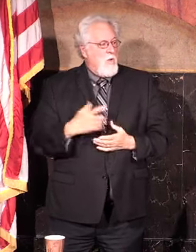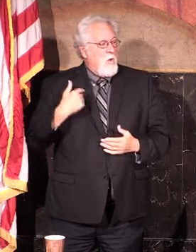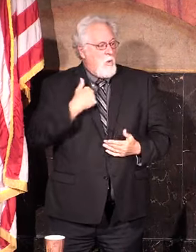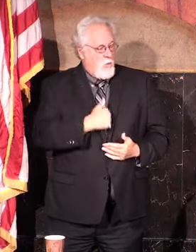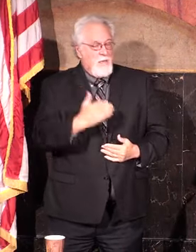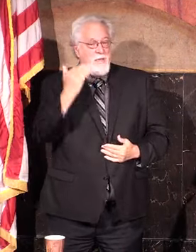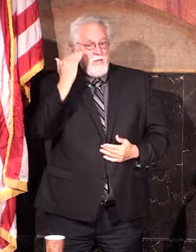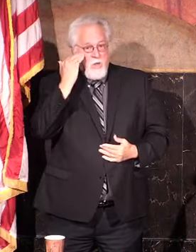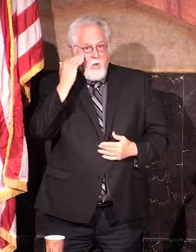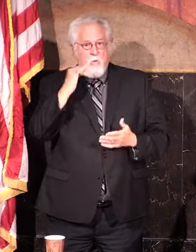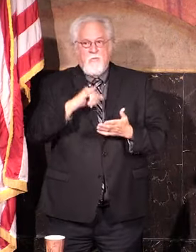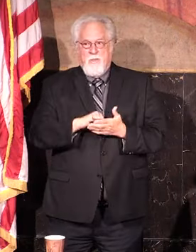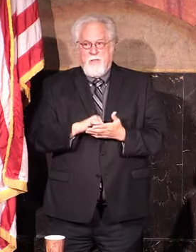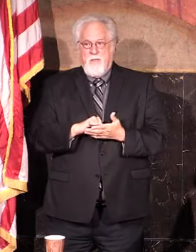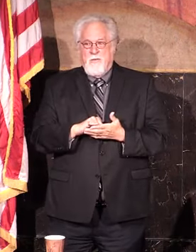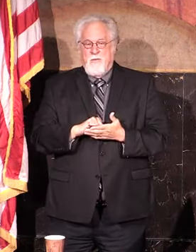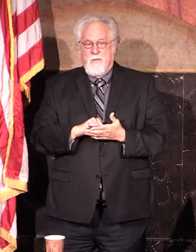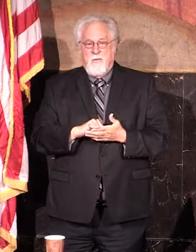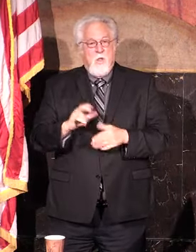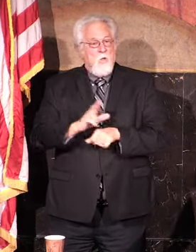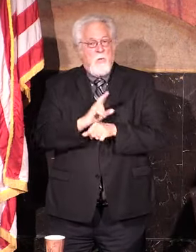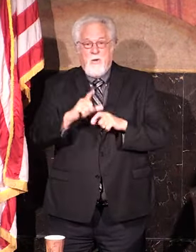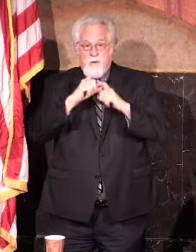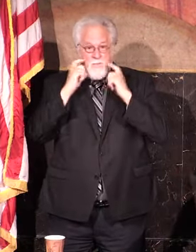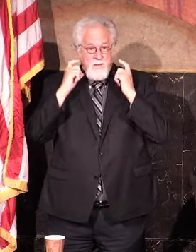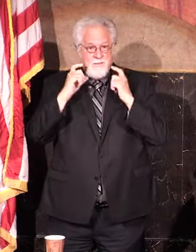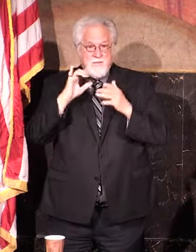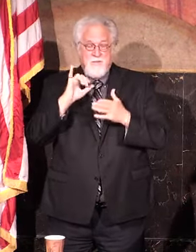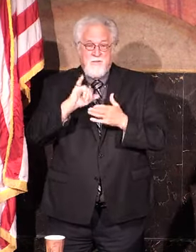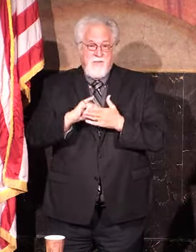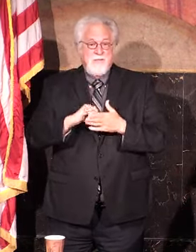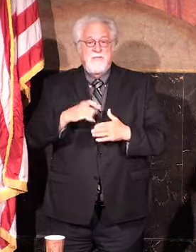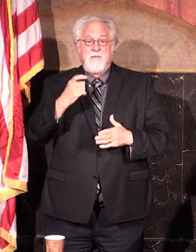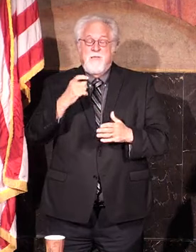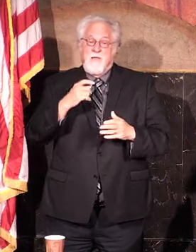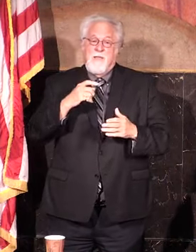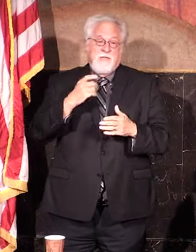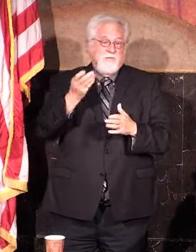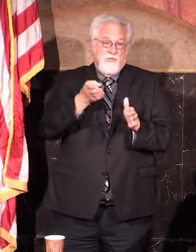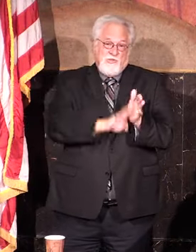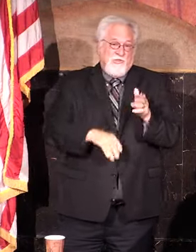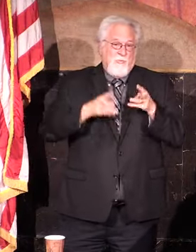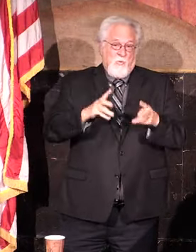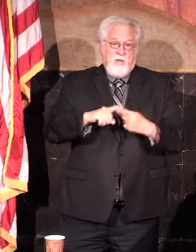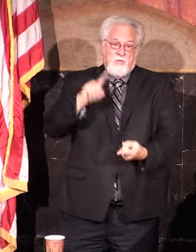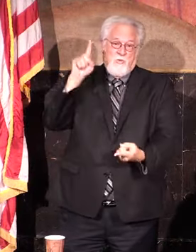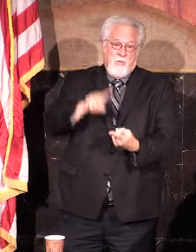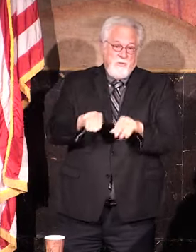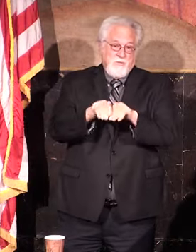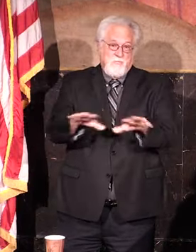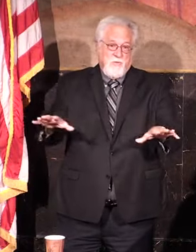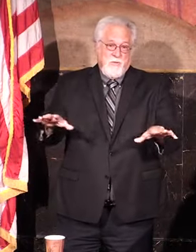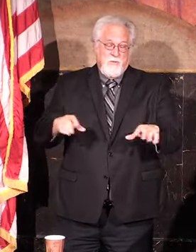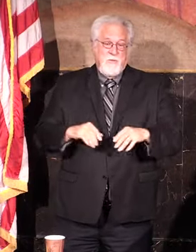know that wearing a mask is one of our most cost-effective ways of reducing the spread of